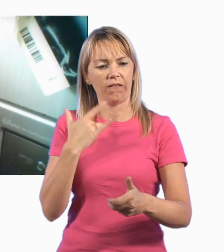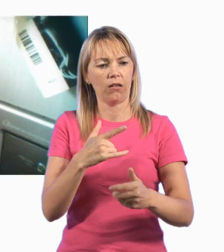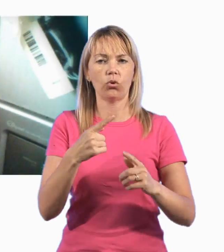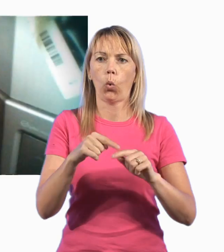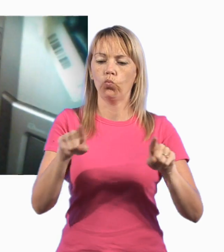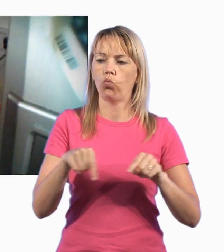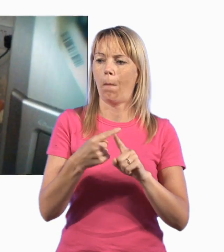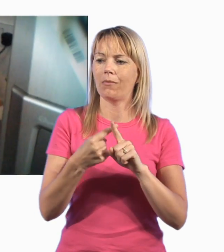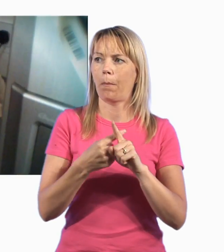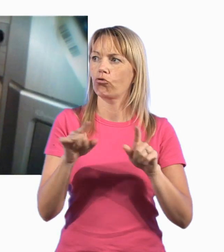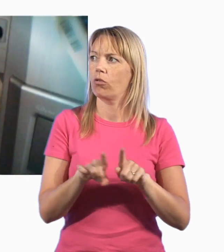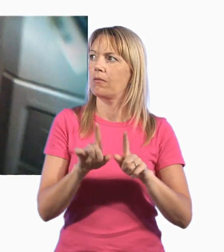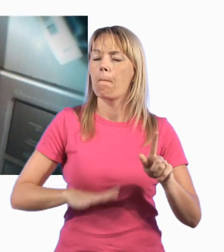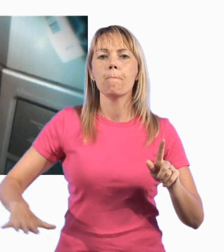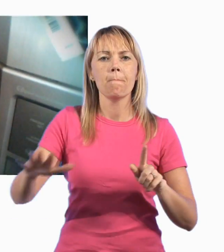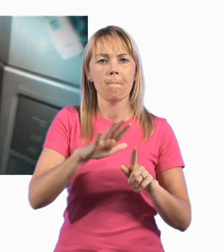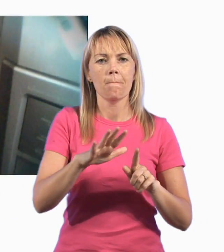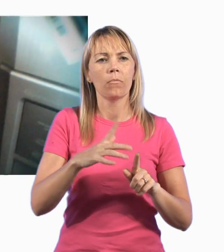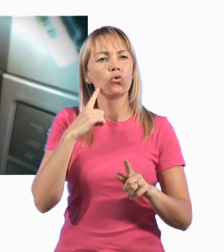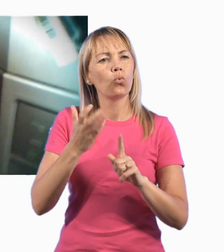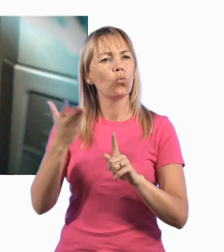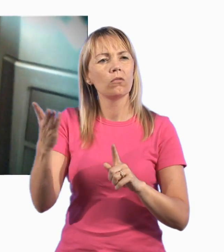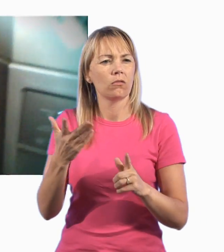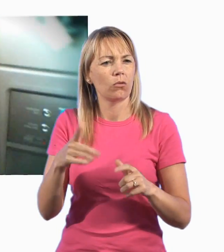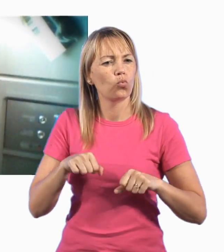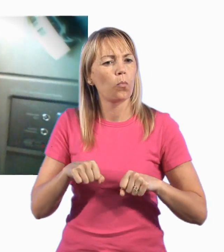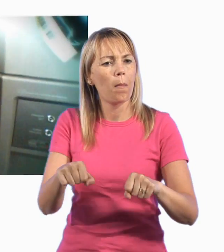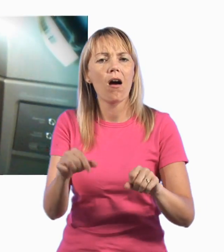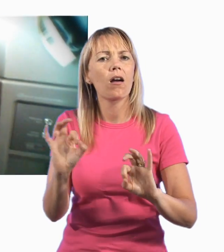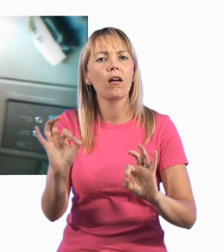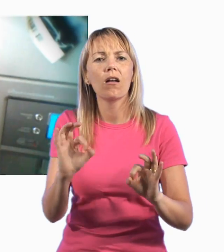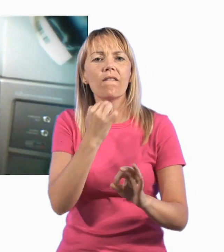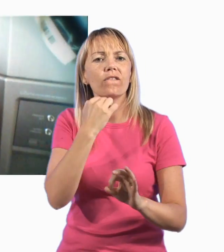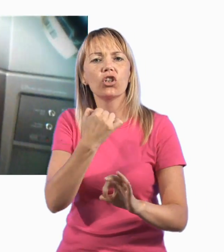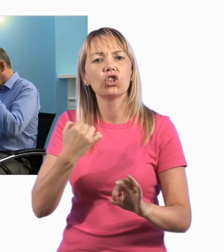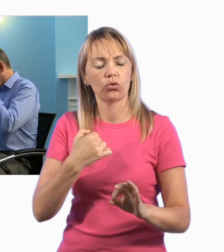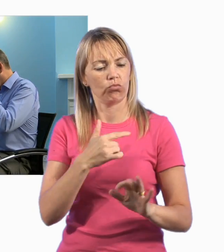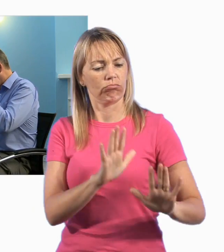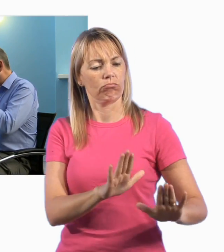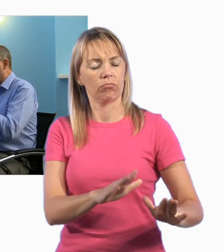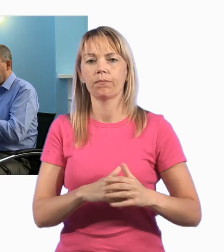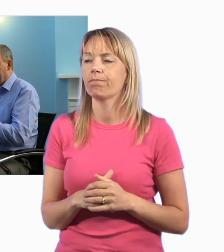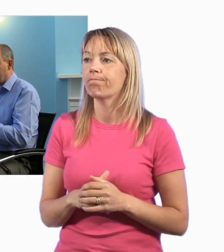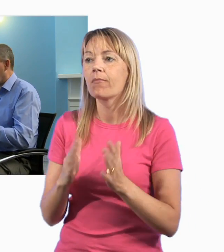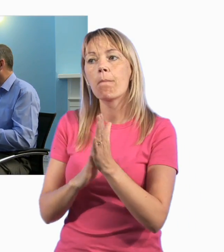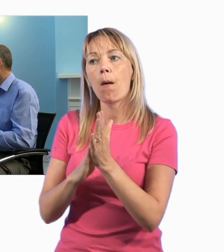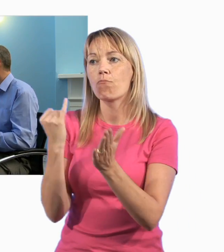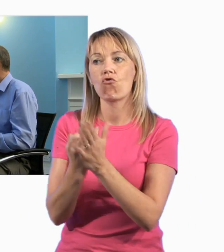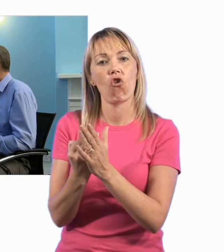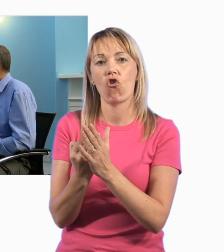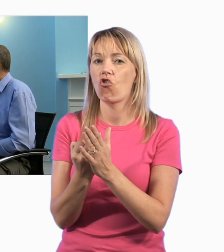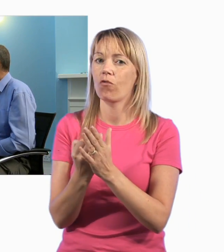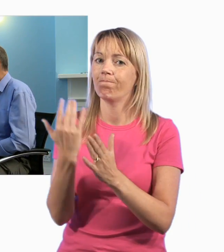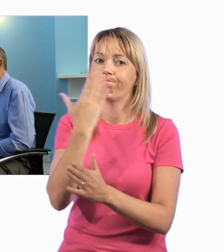temperature, and she notices that they're not kept in the fridge at the supermarket, so she just keeps them there. Mum's wrong about this one, I'm